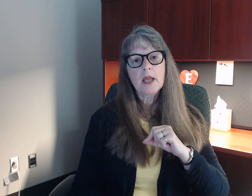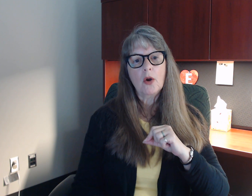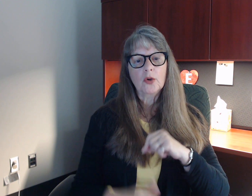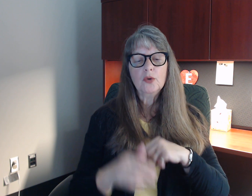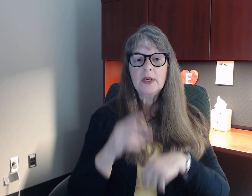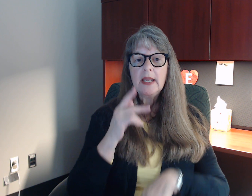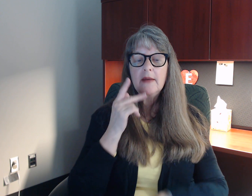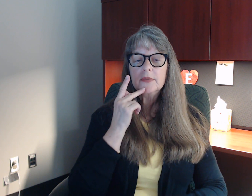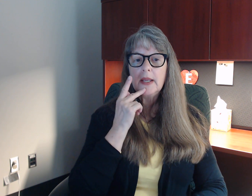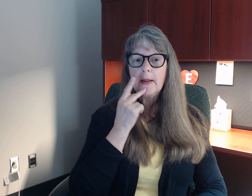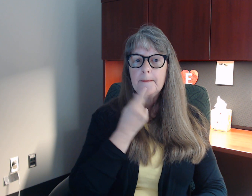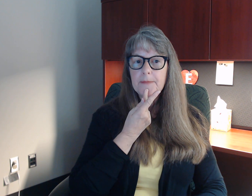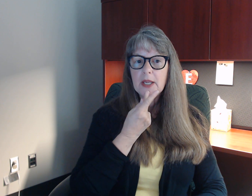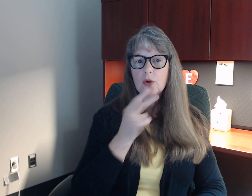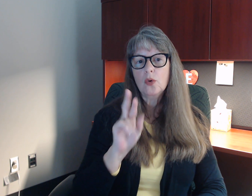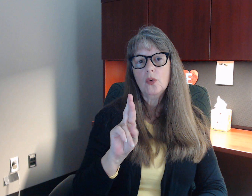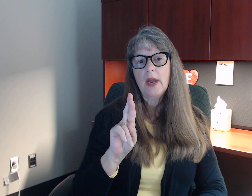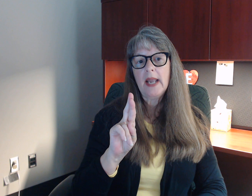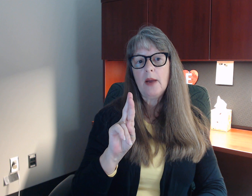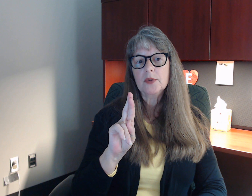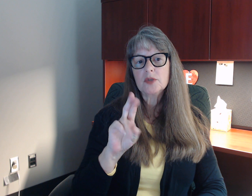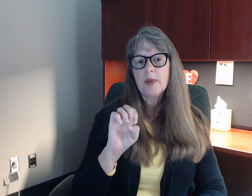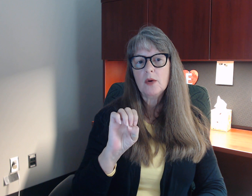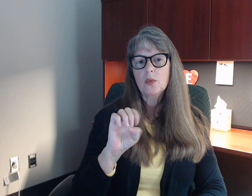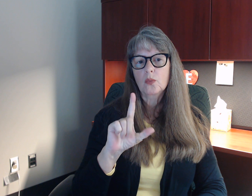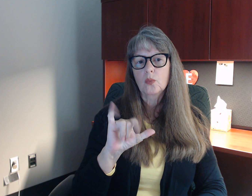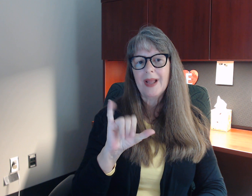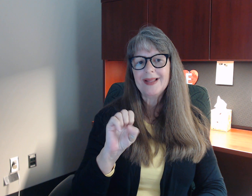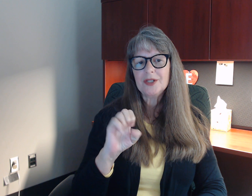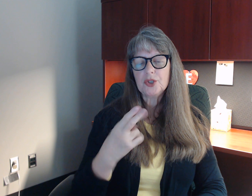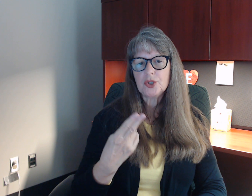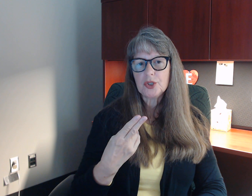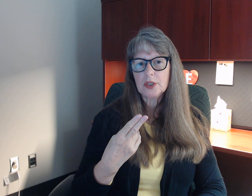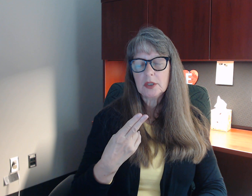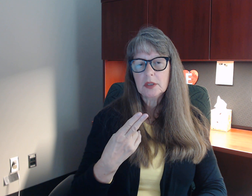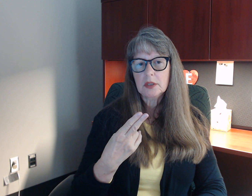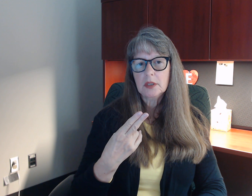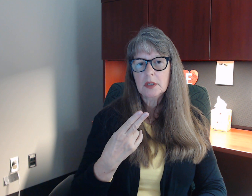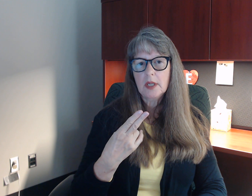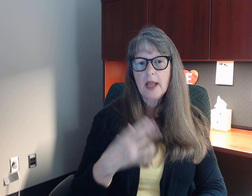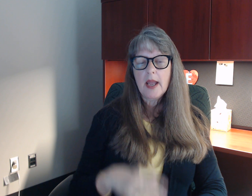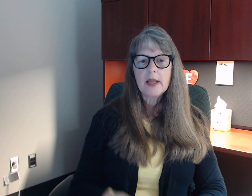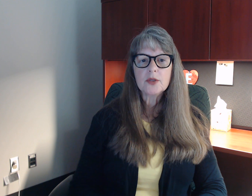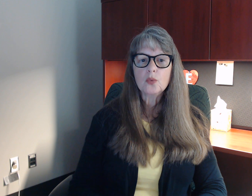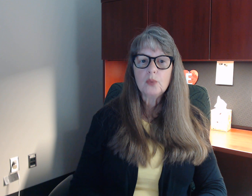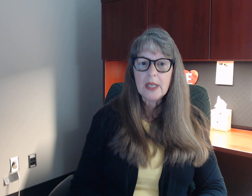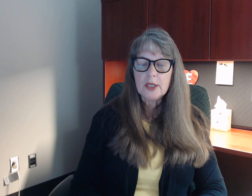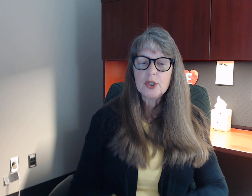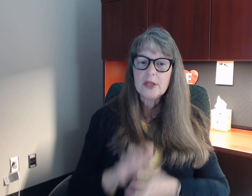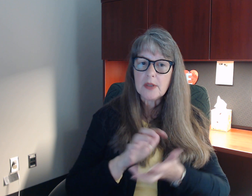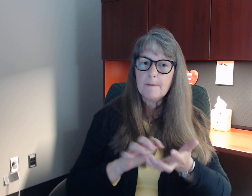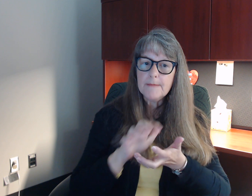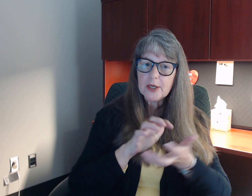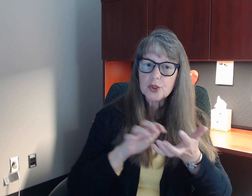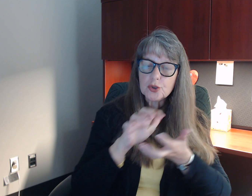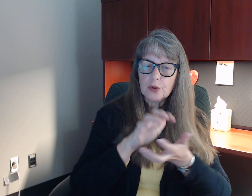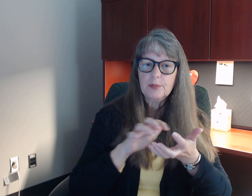Or you could have like pickle, and I would spell relish, because a relish is a mixture. But if you